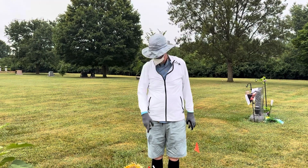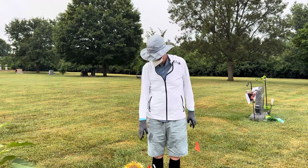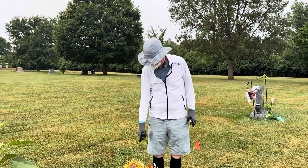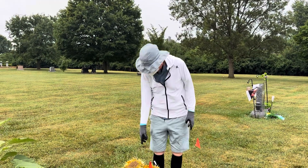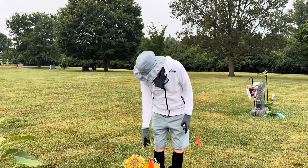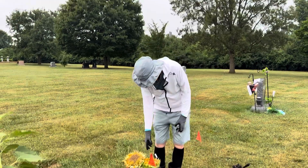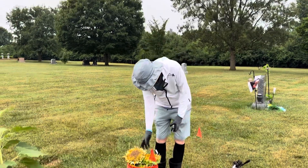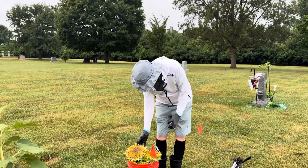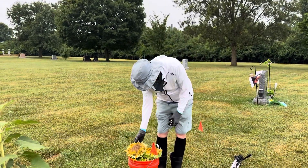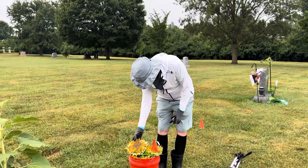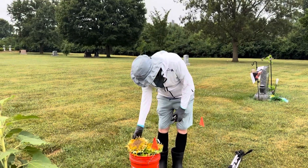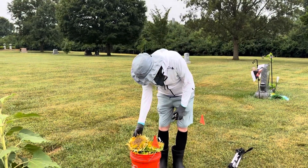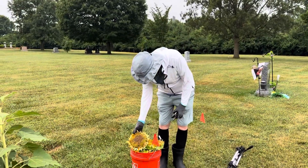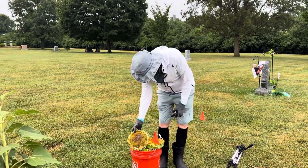Beautiful sunflowers. Let me show you.